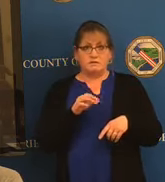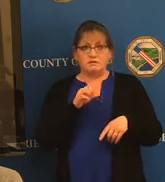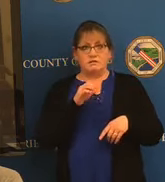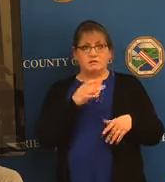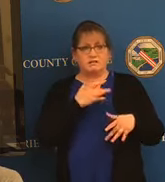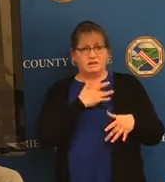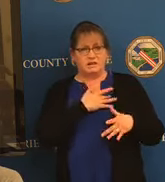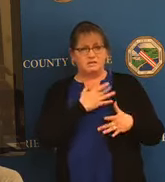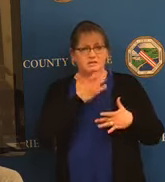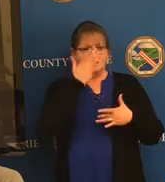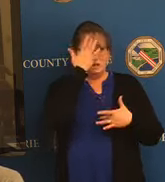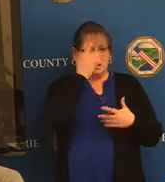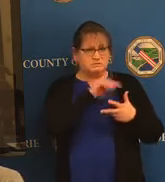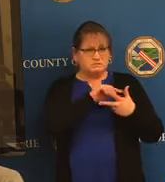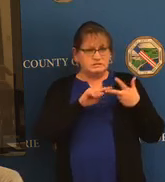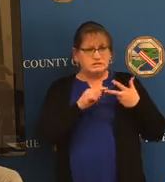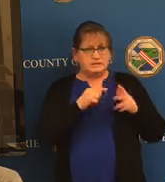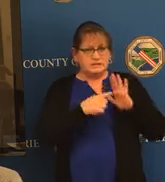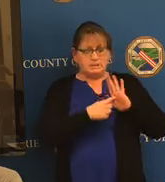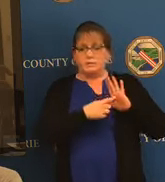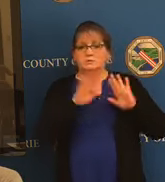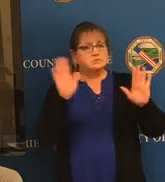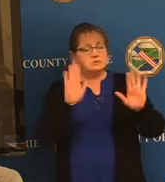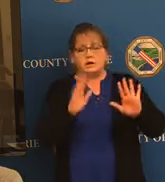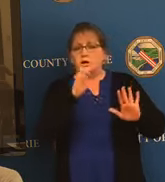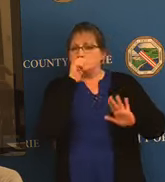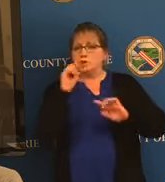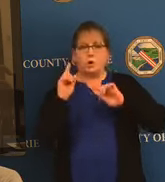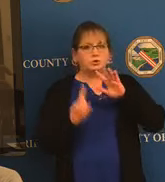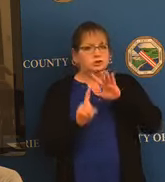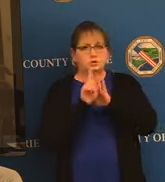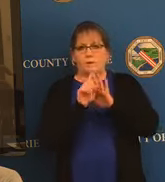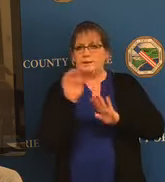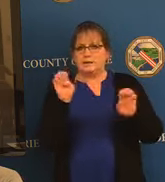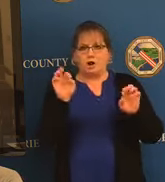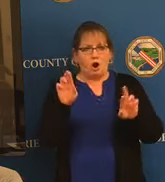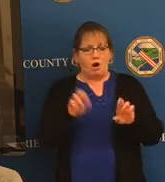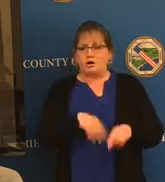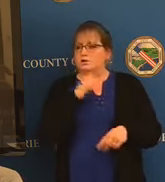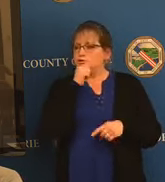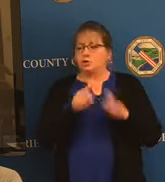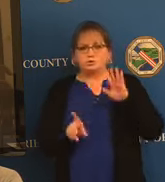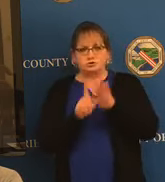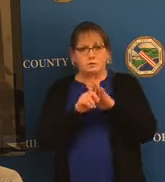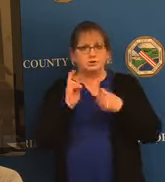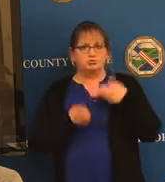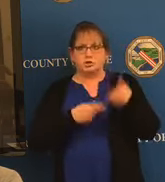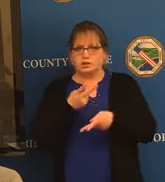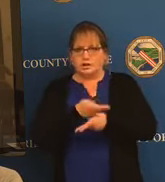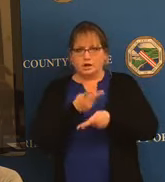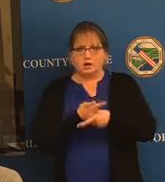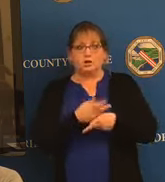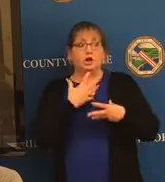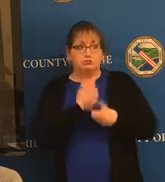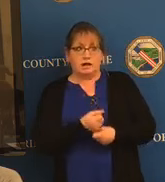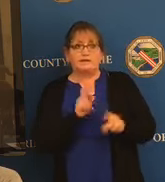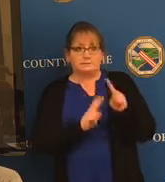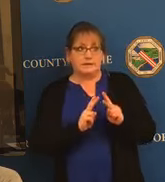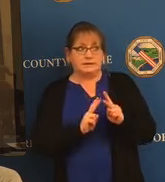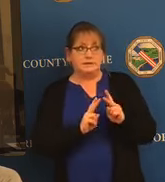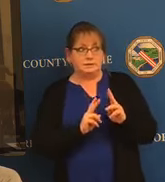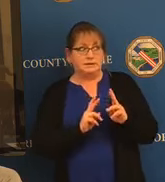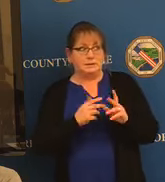well and you're feeling the symptoms, do not go to the ER. Do not go to urgent care. Trust me, people who have COVID-19 are going